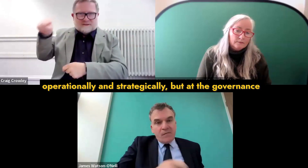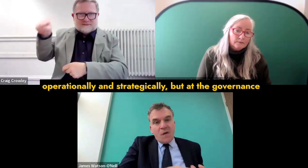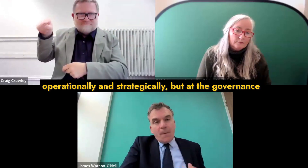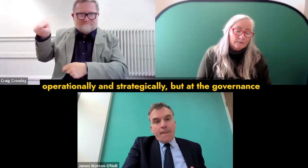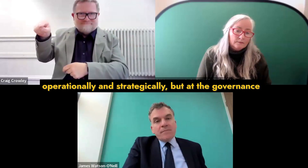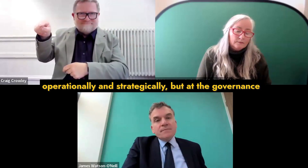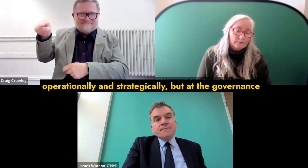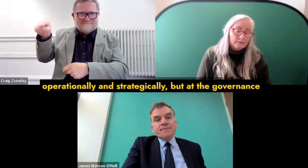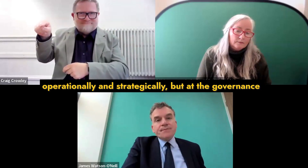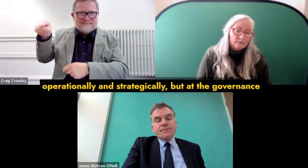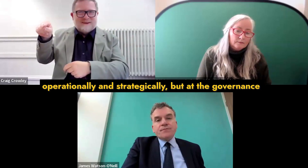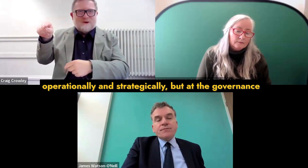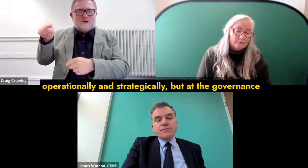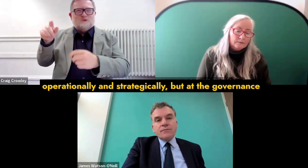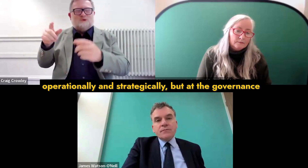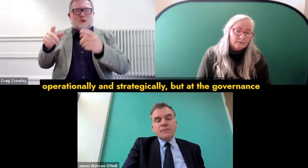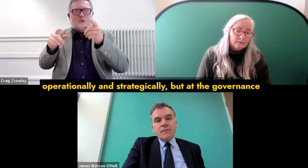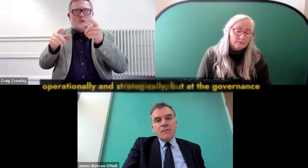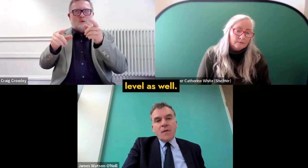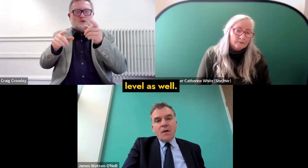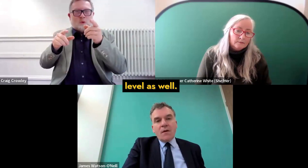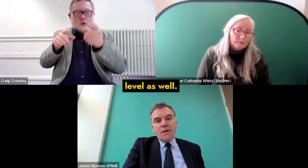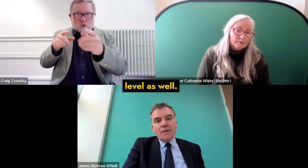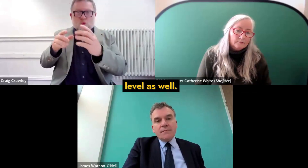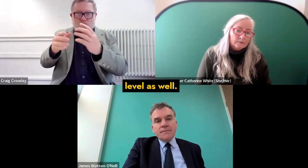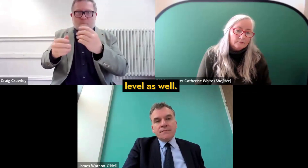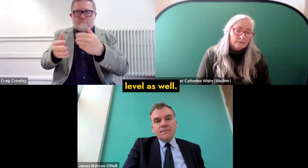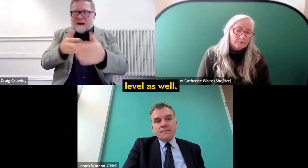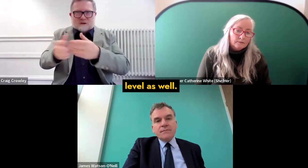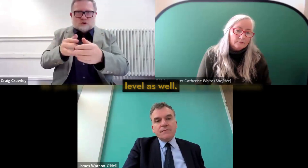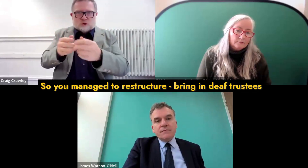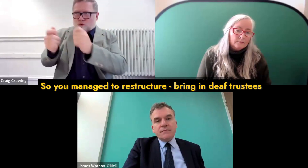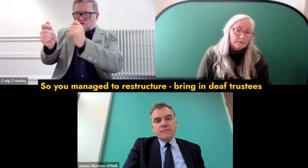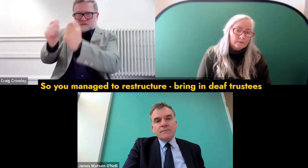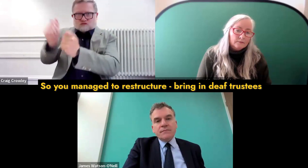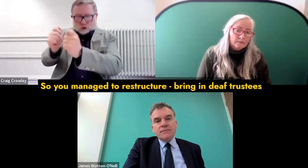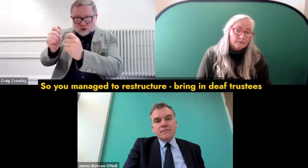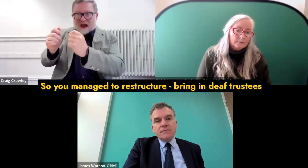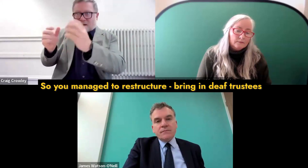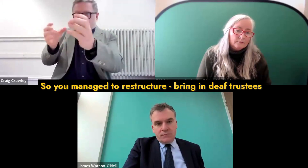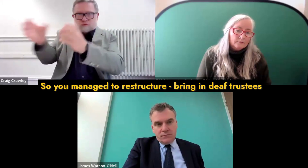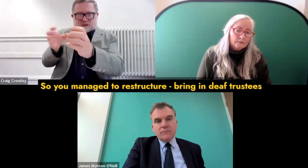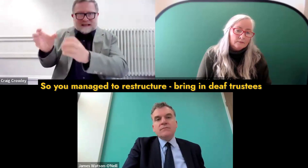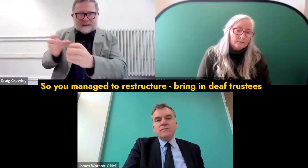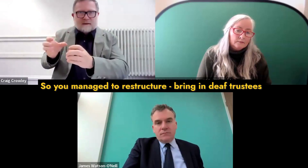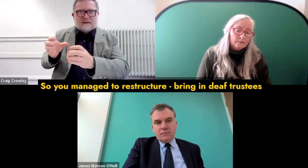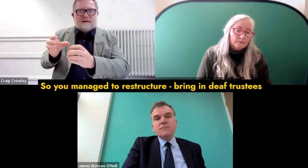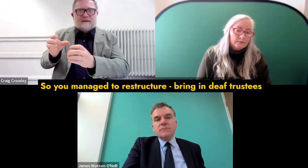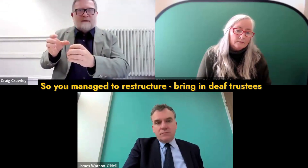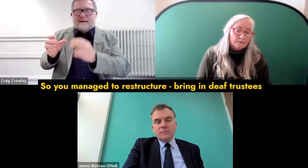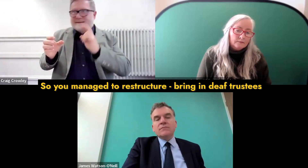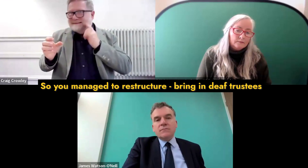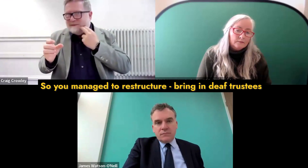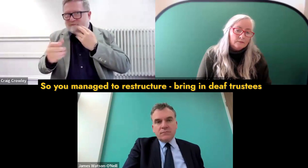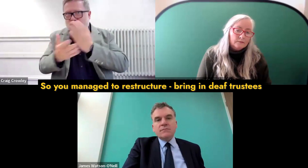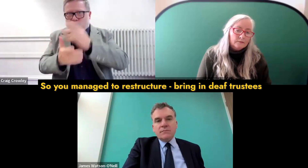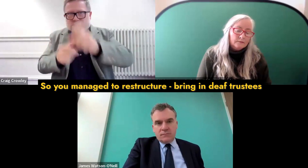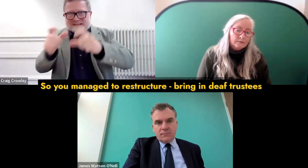just operationally and strategically, but at the governance level as well. So you managed to